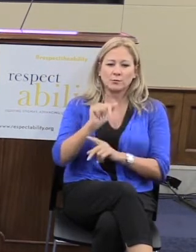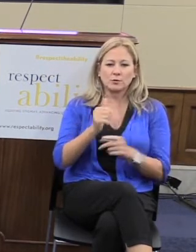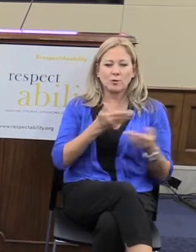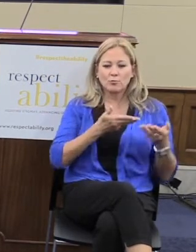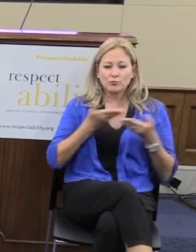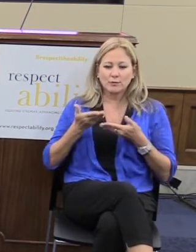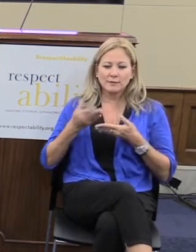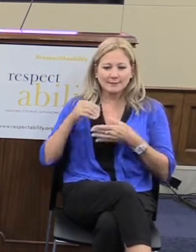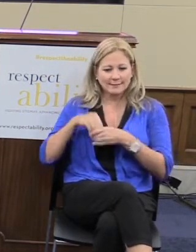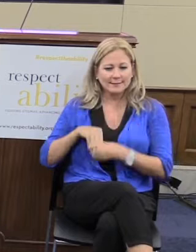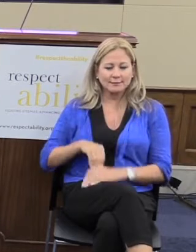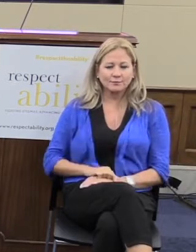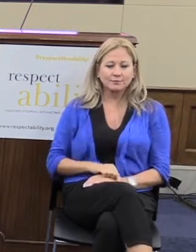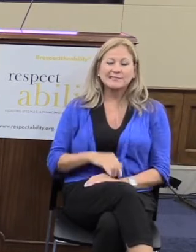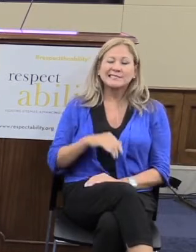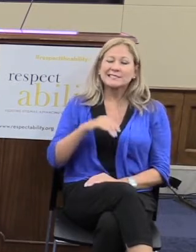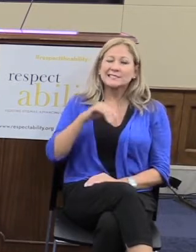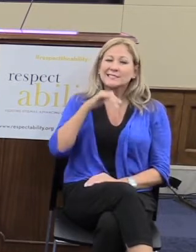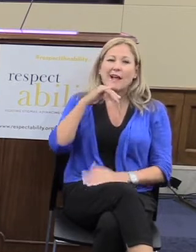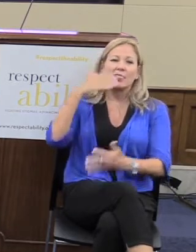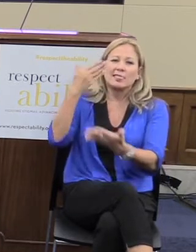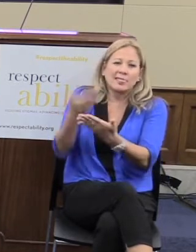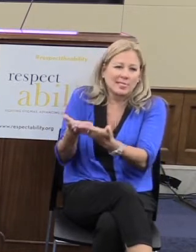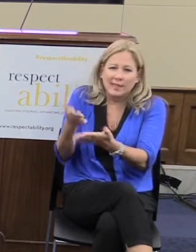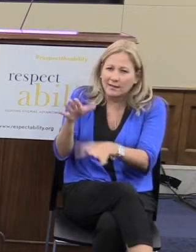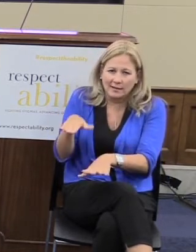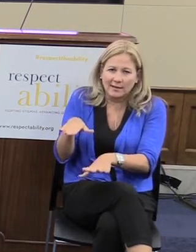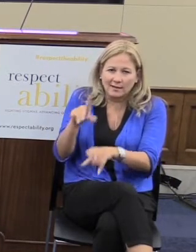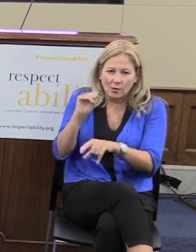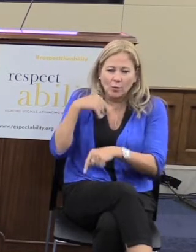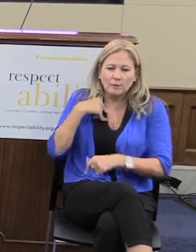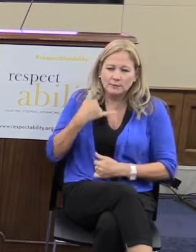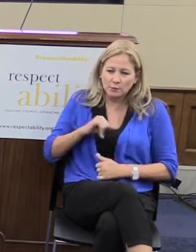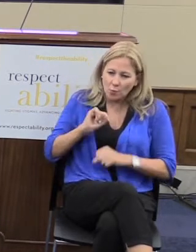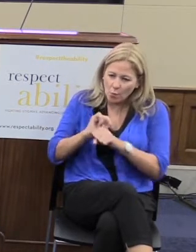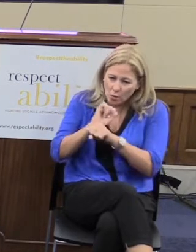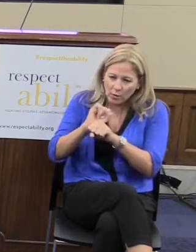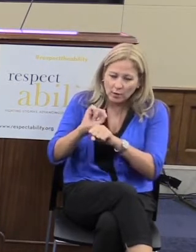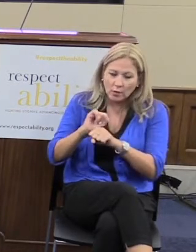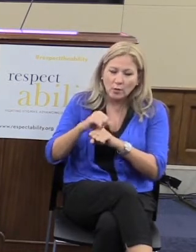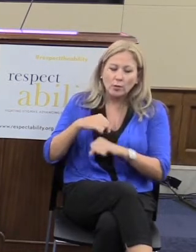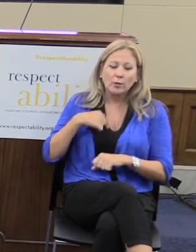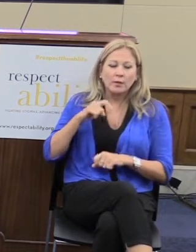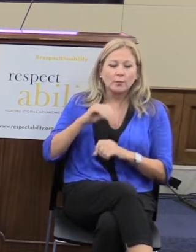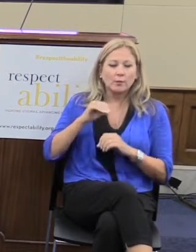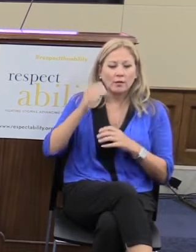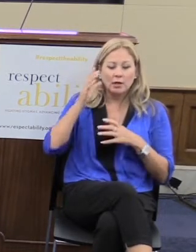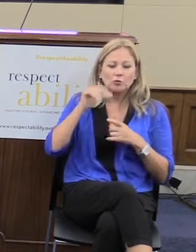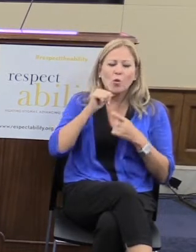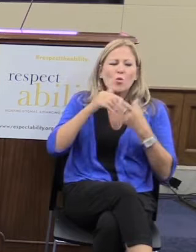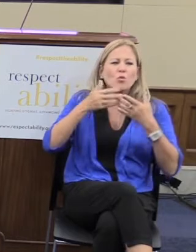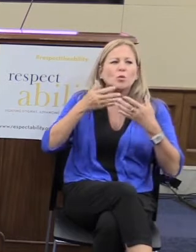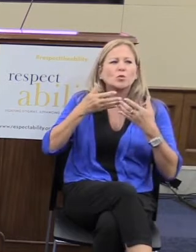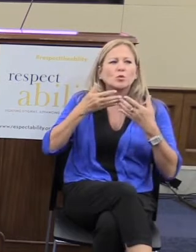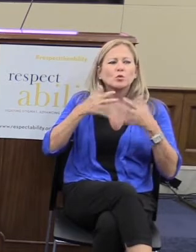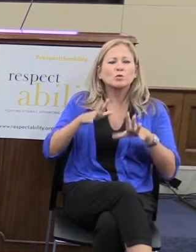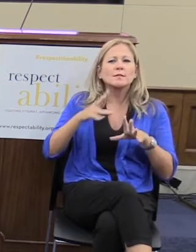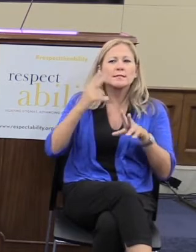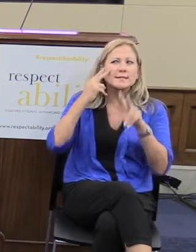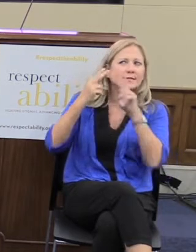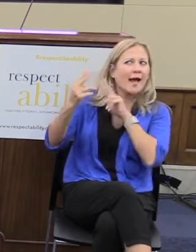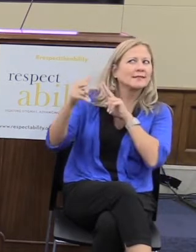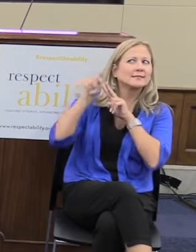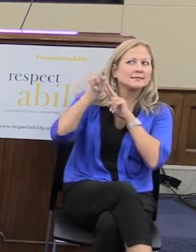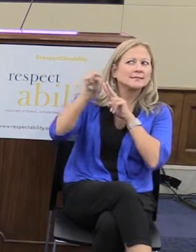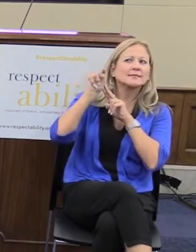a journey, and we're not there yet. But I think the first step is to acknowledge it and not lose sight